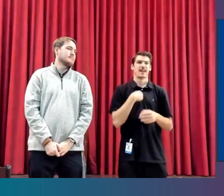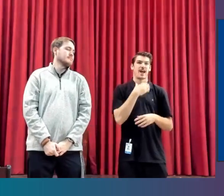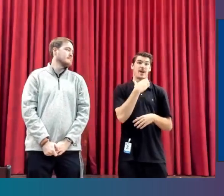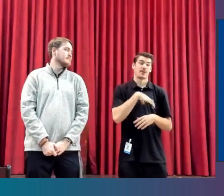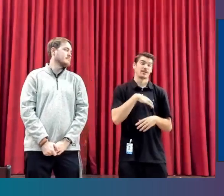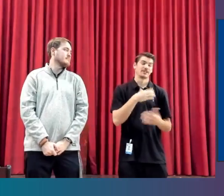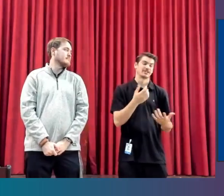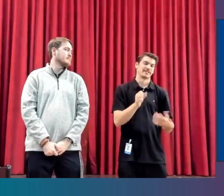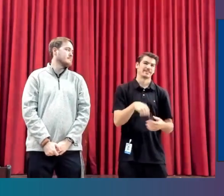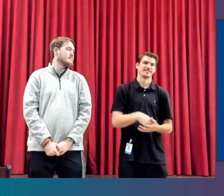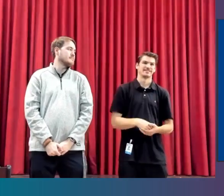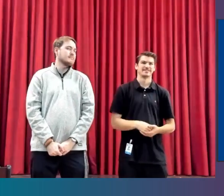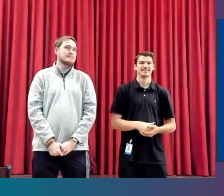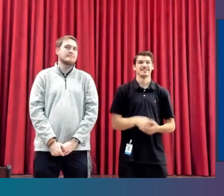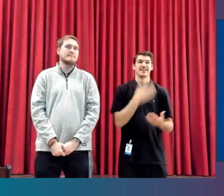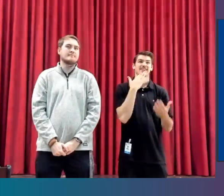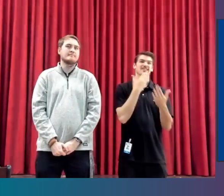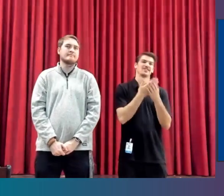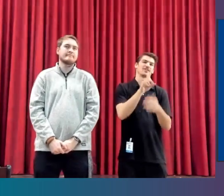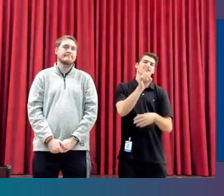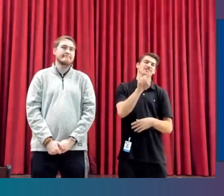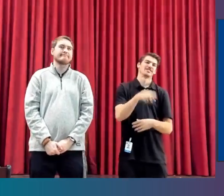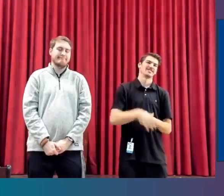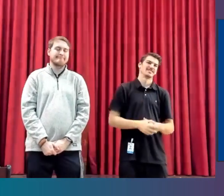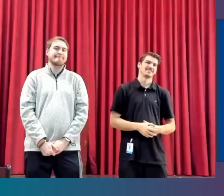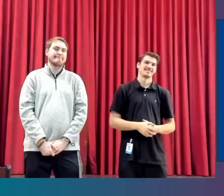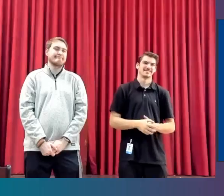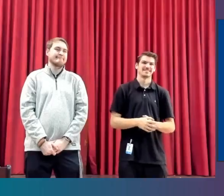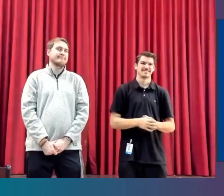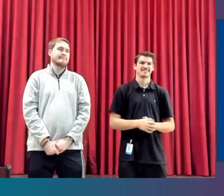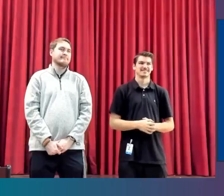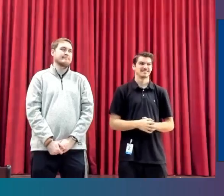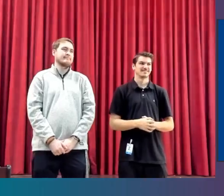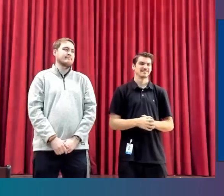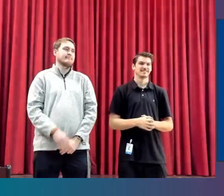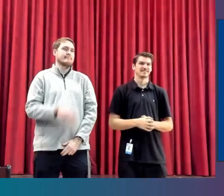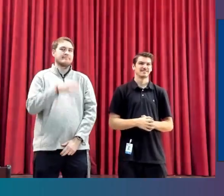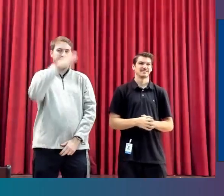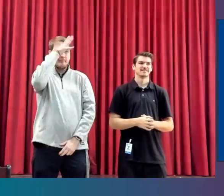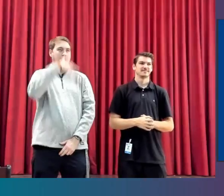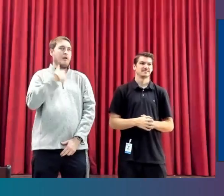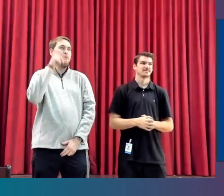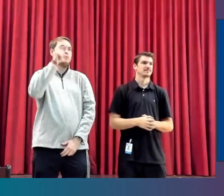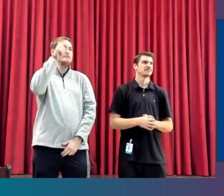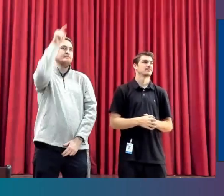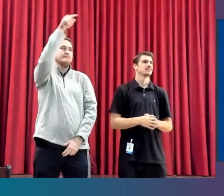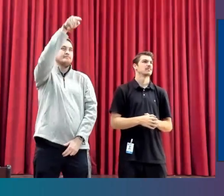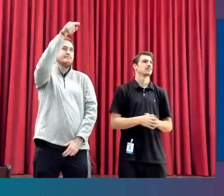did. All right. It's a good well, that's all question. I wanted to ask. I appreciate it. Thank you.